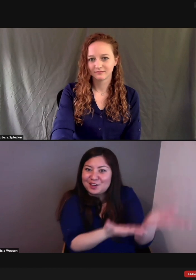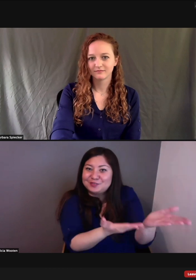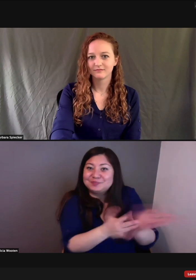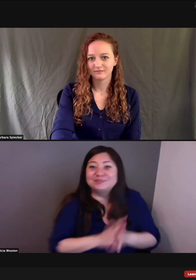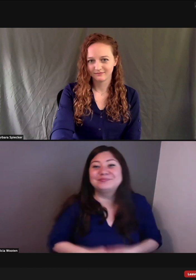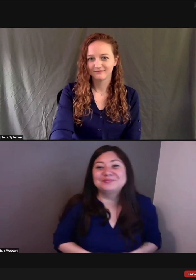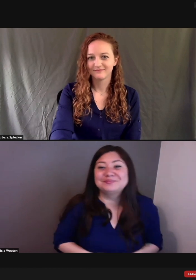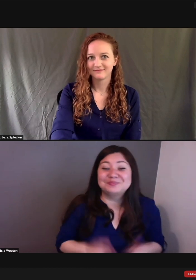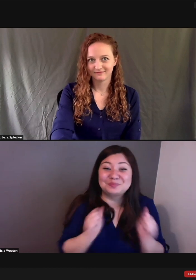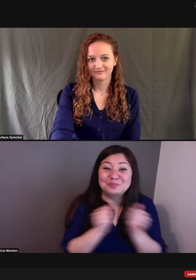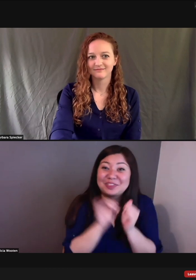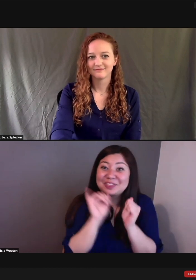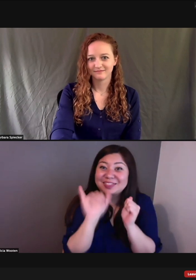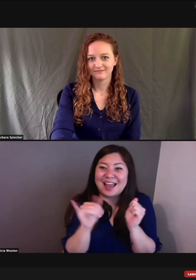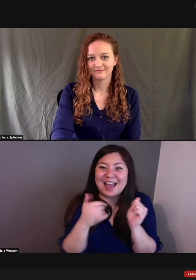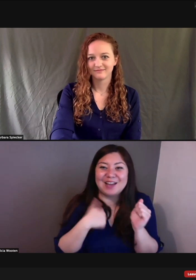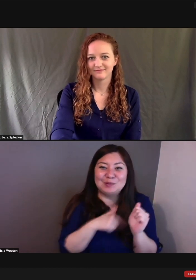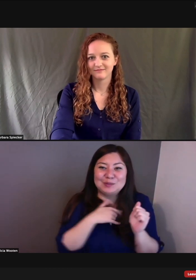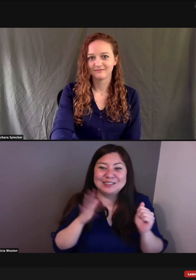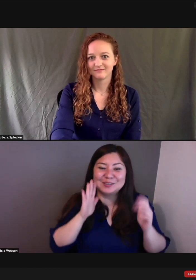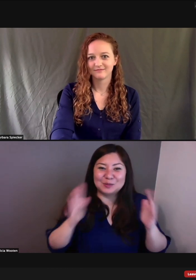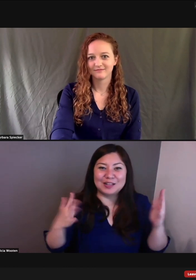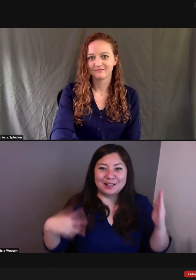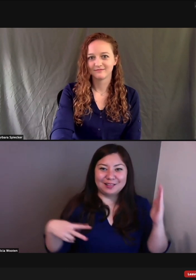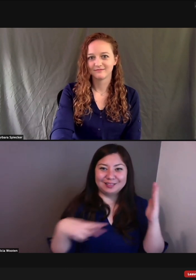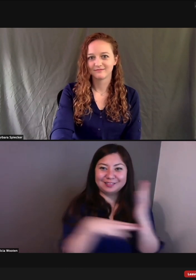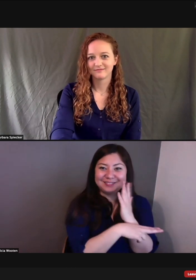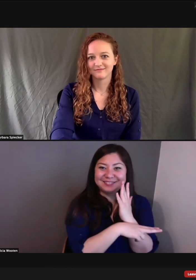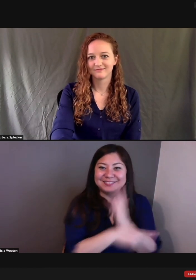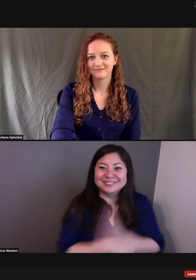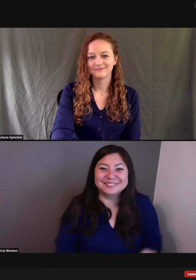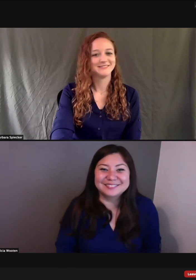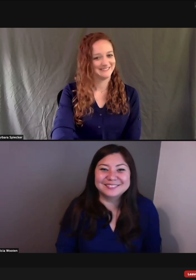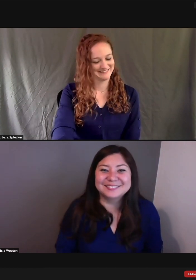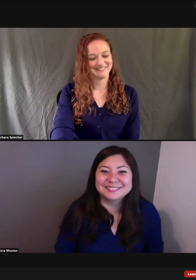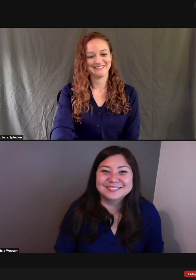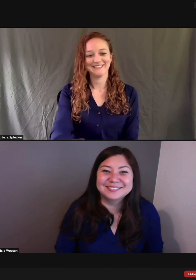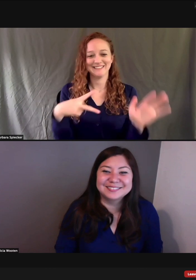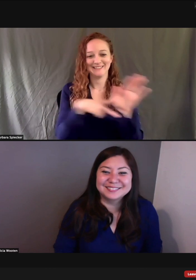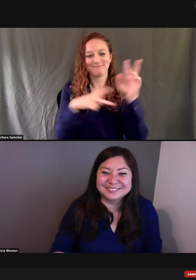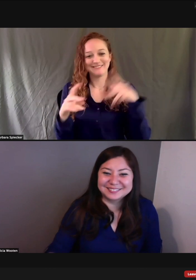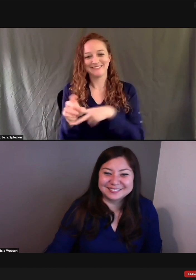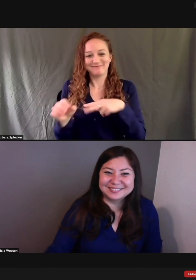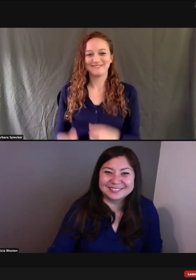We need you to create STEM videos and encourage others to do so.